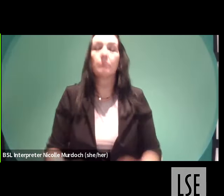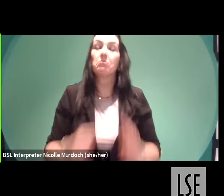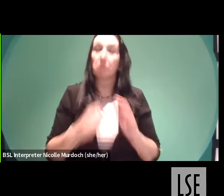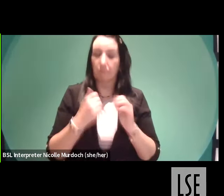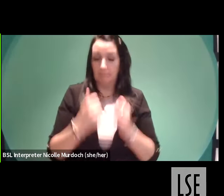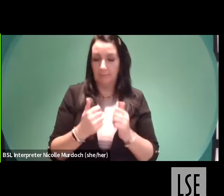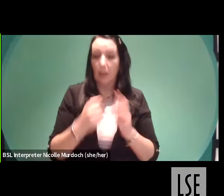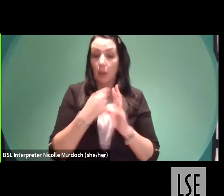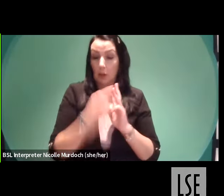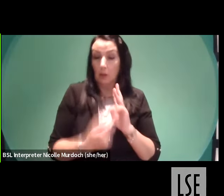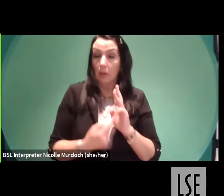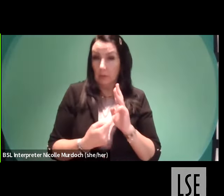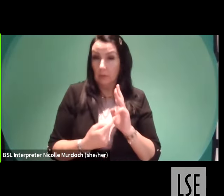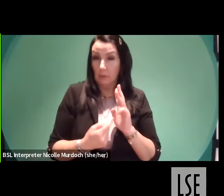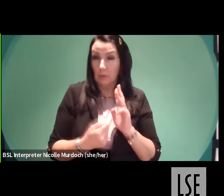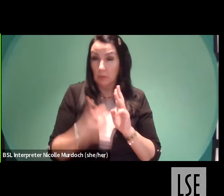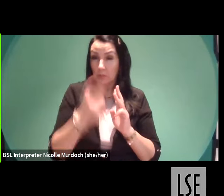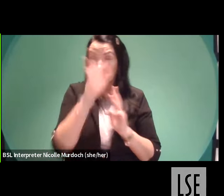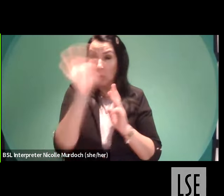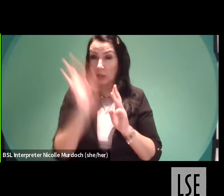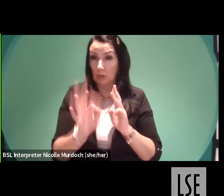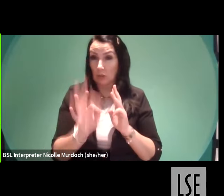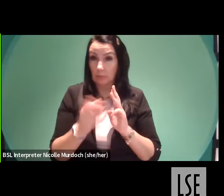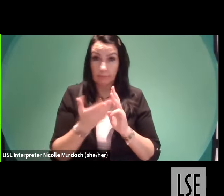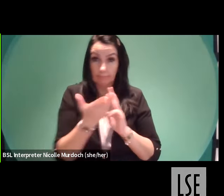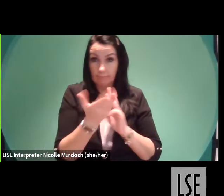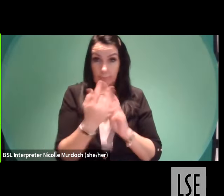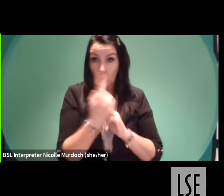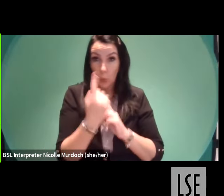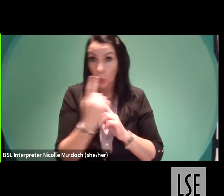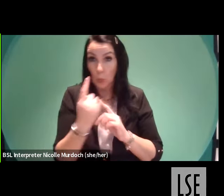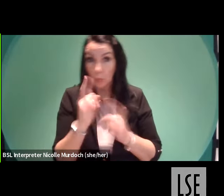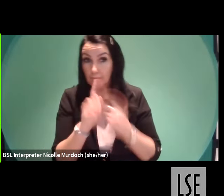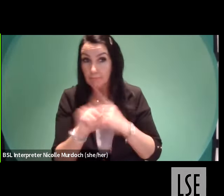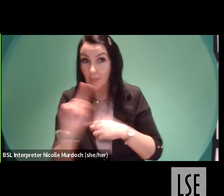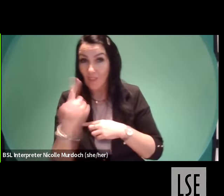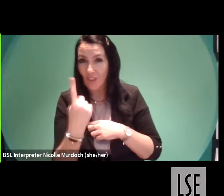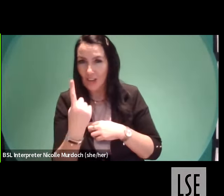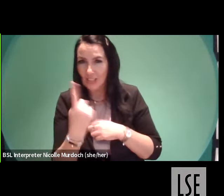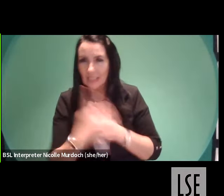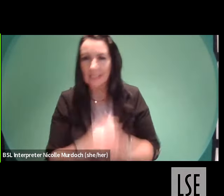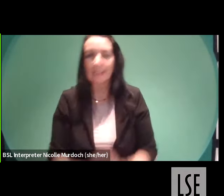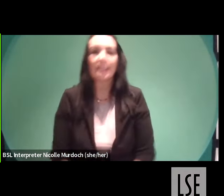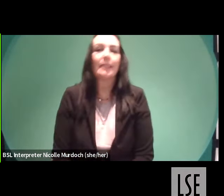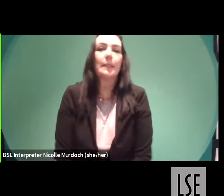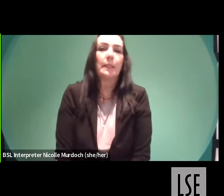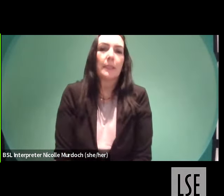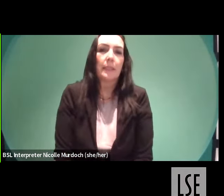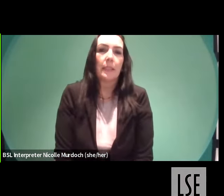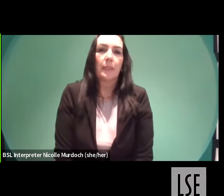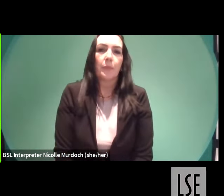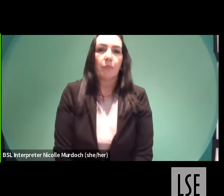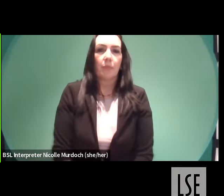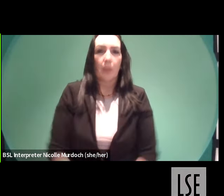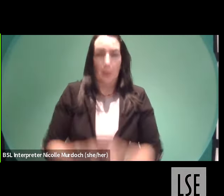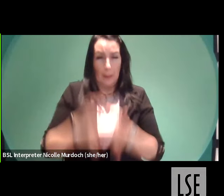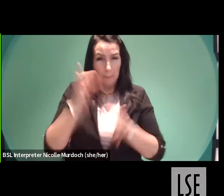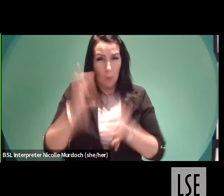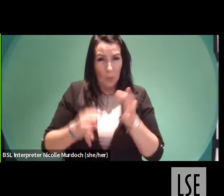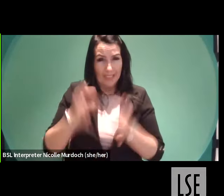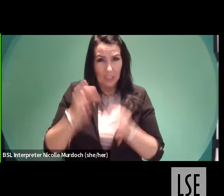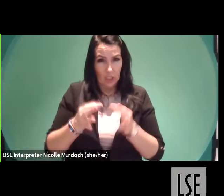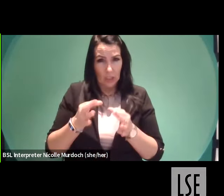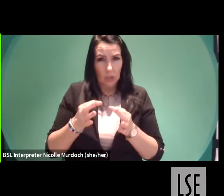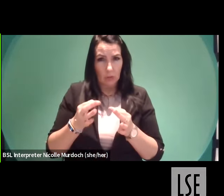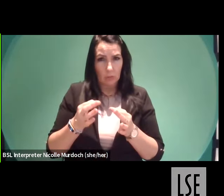Clear questions. Who'd like to go first? Well, I think the politicians should deal with the